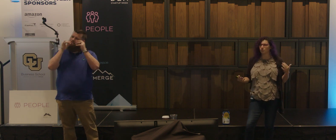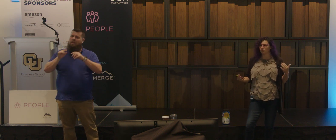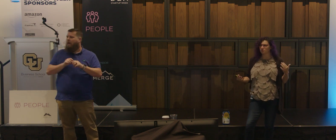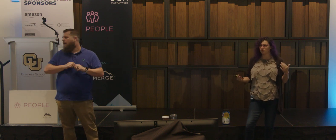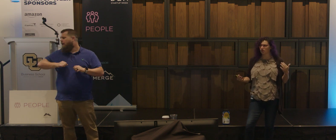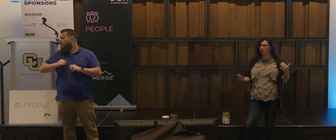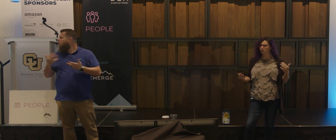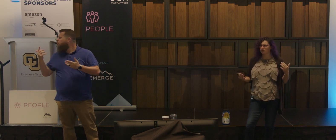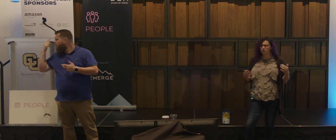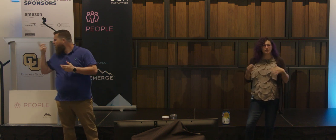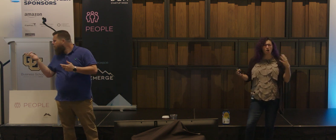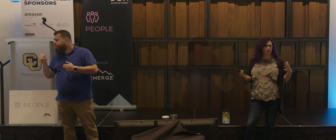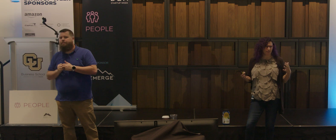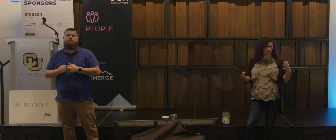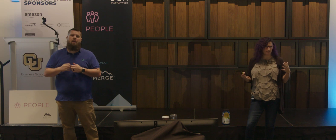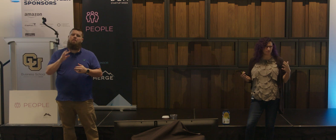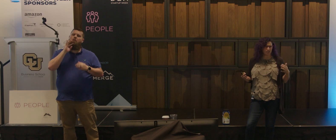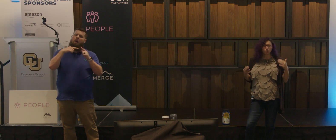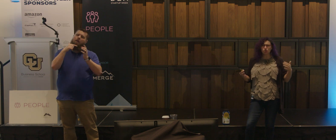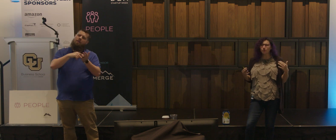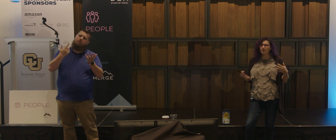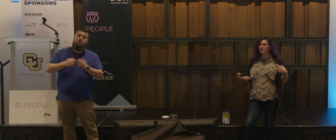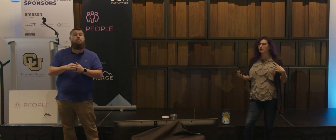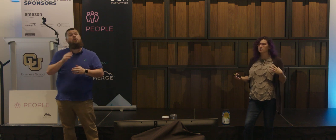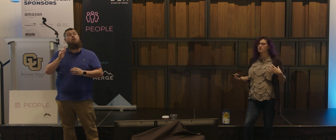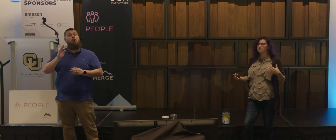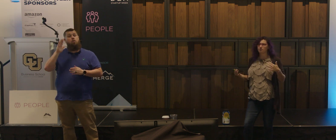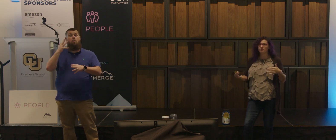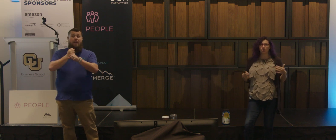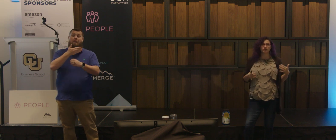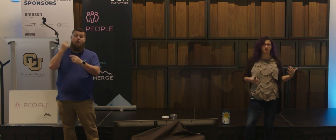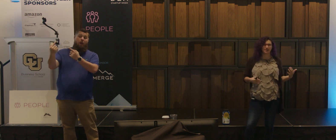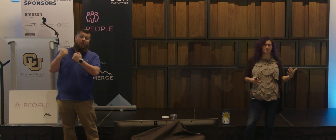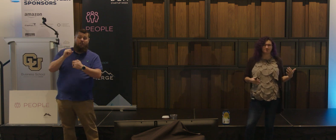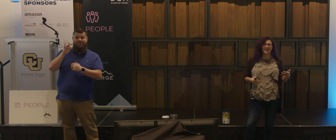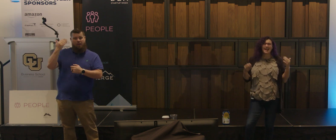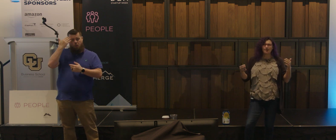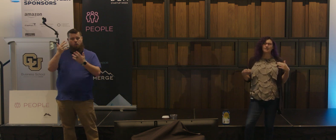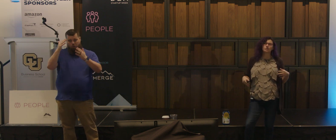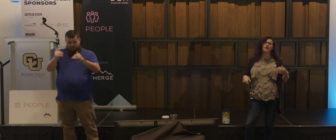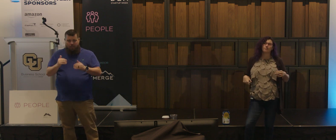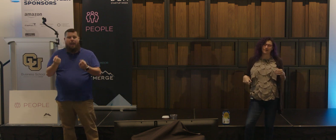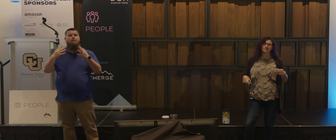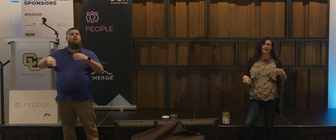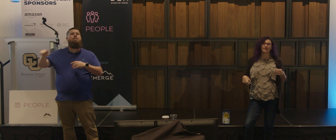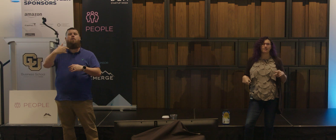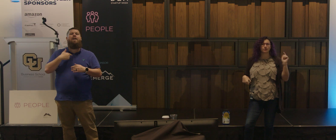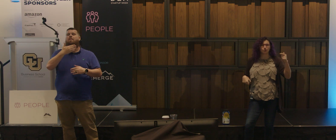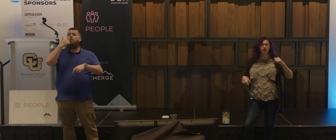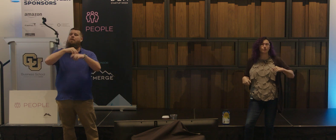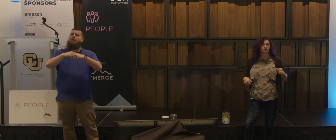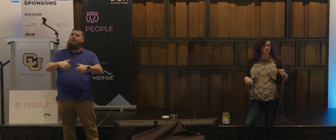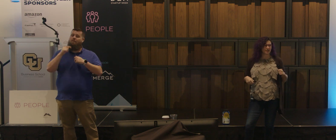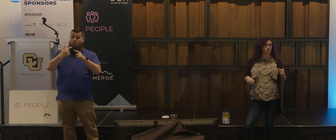somebody who I've worked with before. Let me talk about this, right? You'll get better answers if people know what to expect. How many of you have a better time in